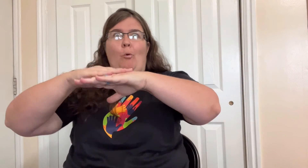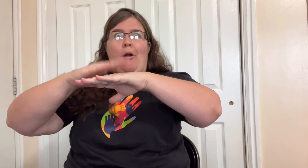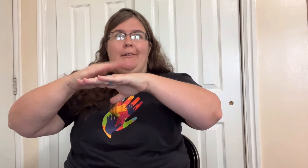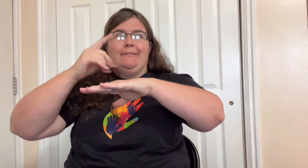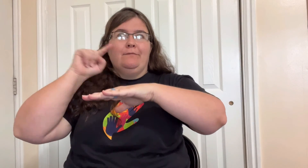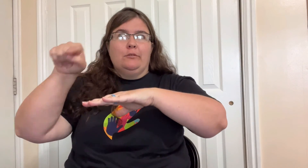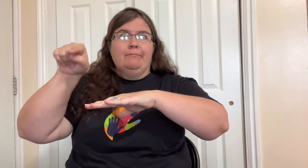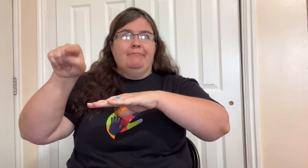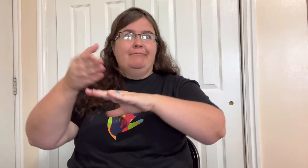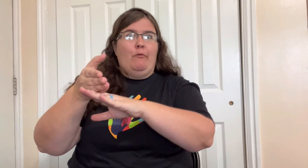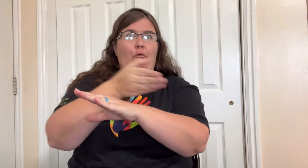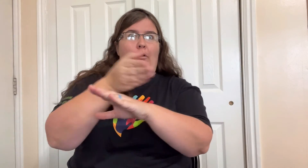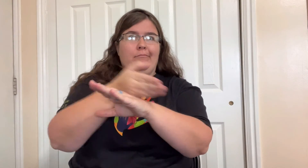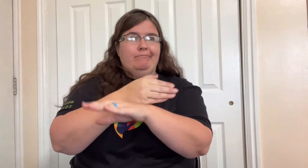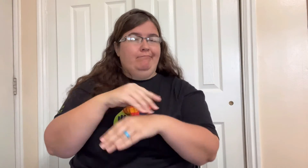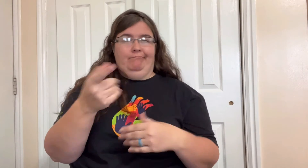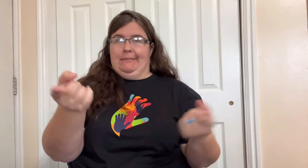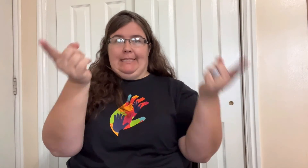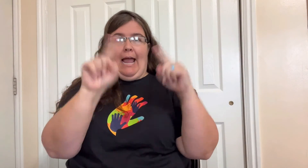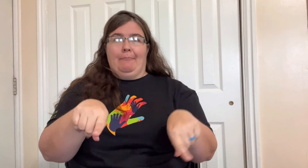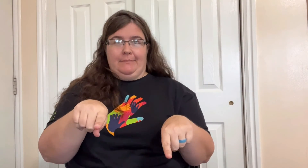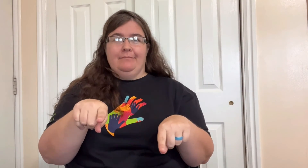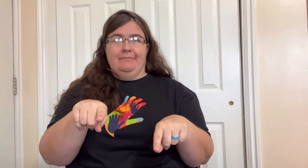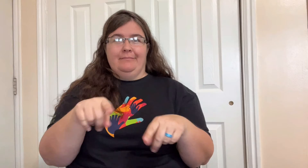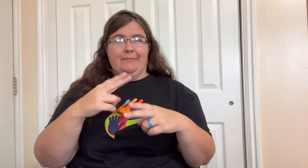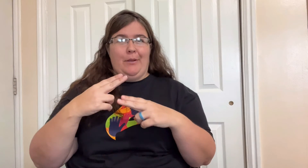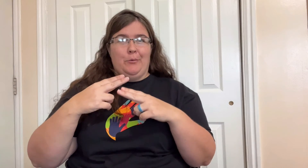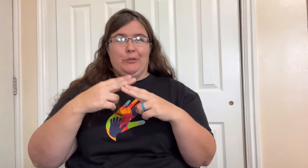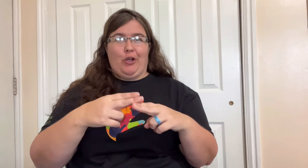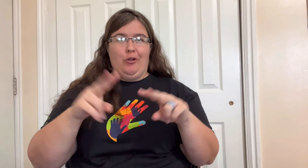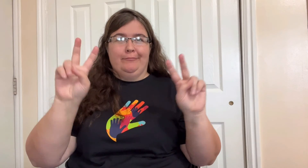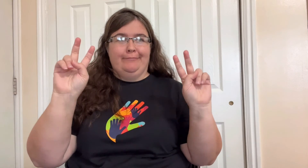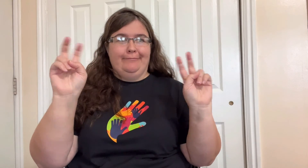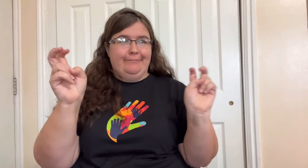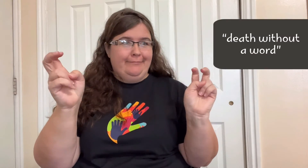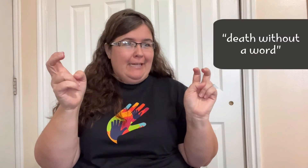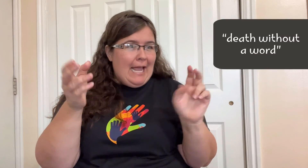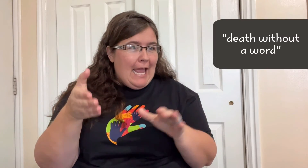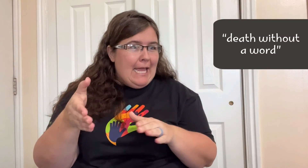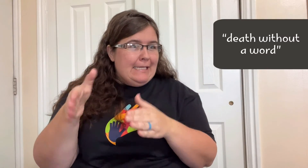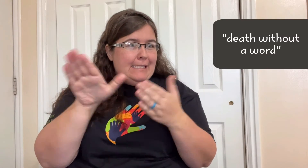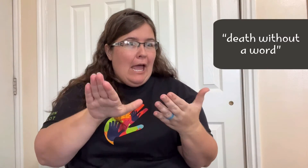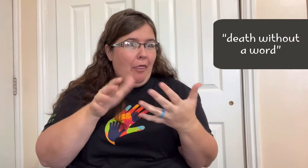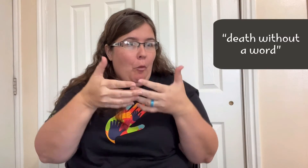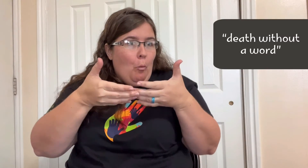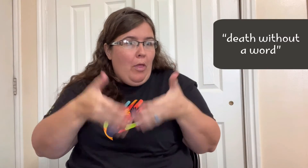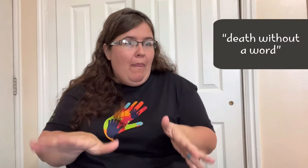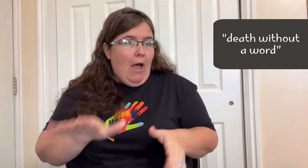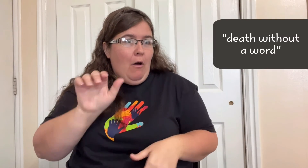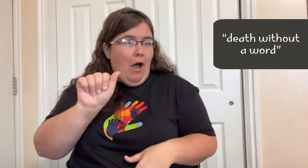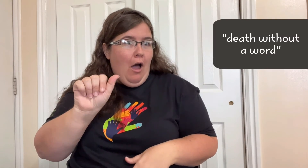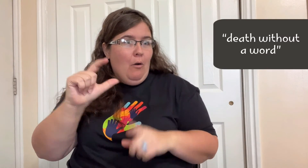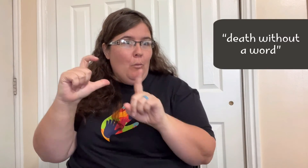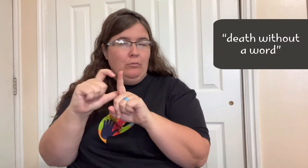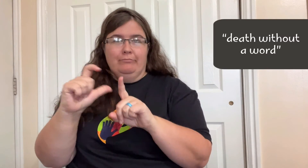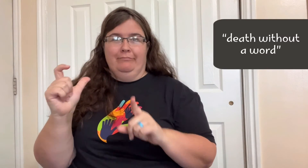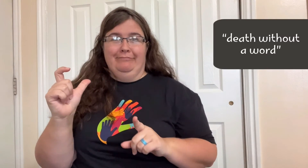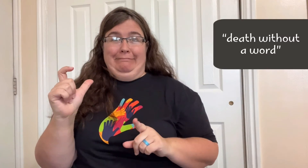no warning ahead of time. They weren't gossiping and telling people. It would just happen out of nowhere. And they had a phrase for it. It was called death without a word.